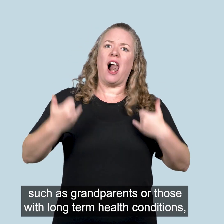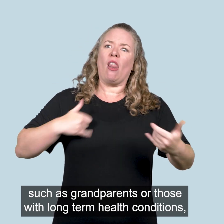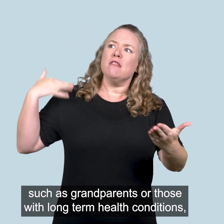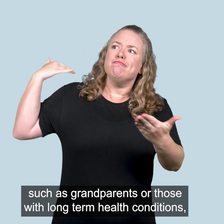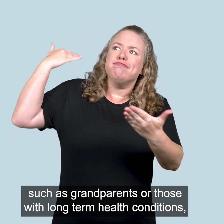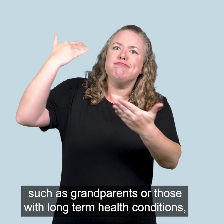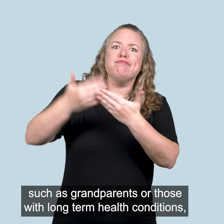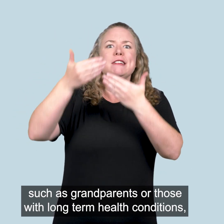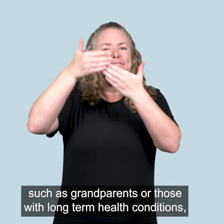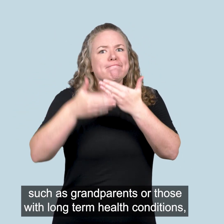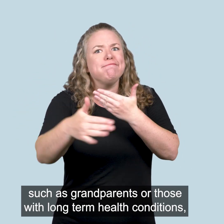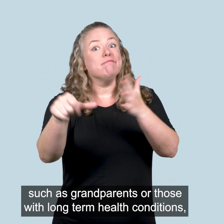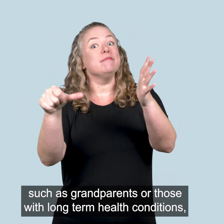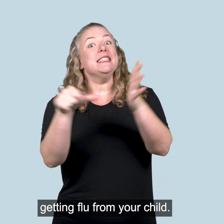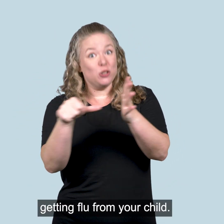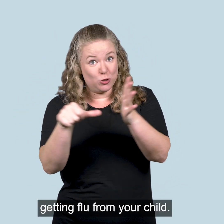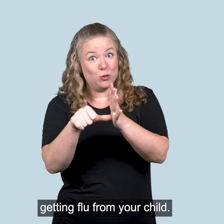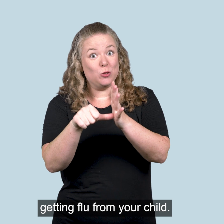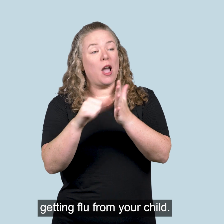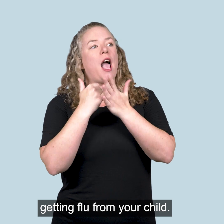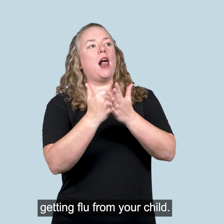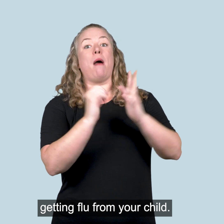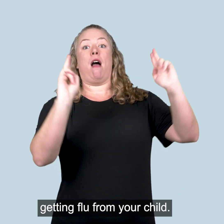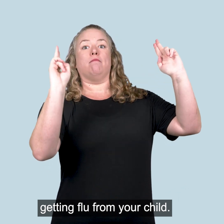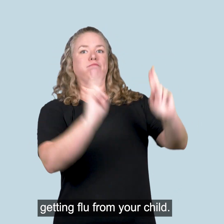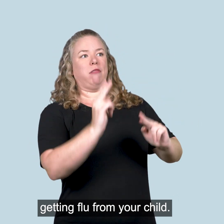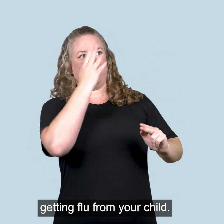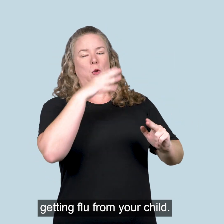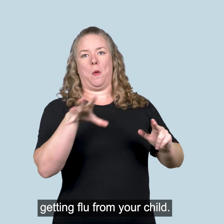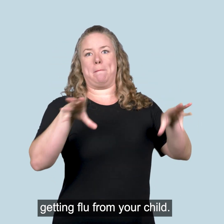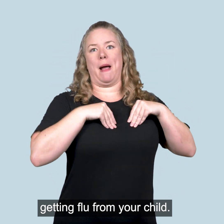long-term health conditions, getting flu from your child.